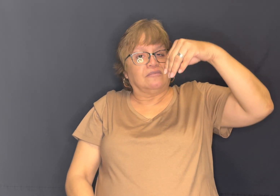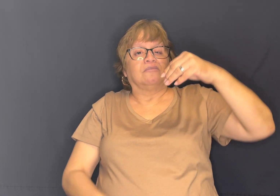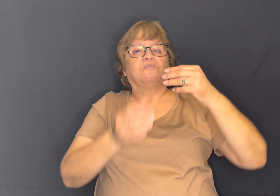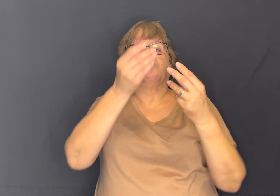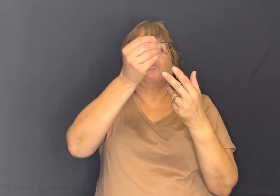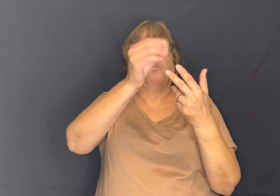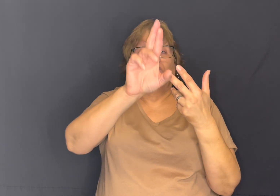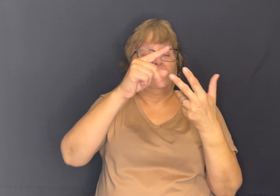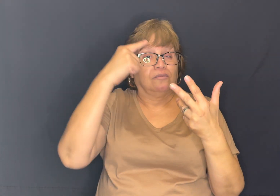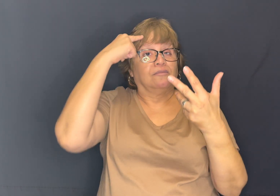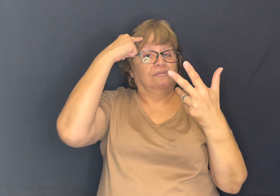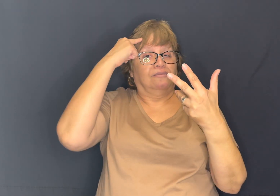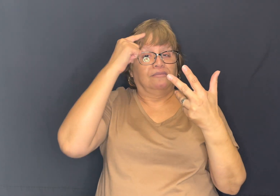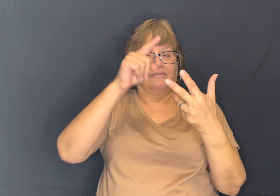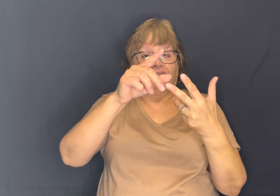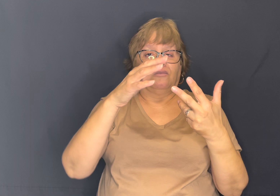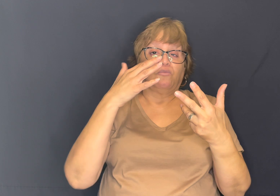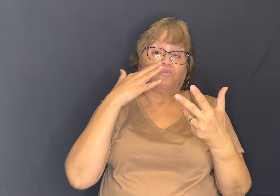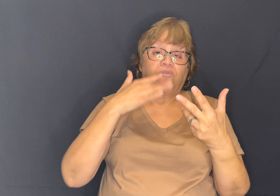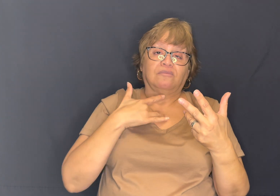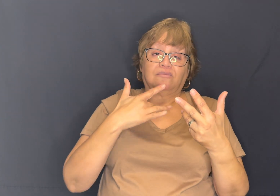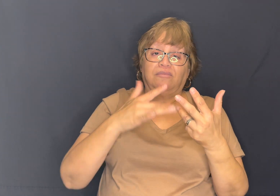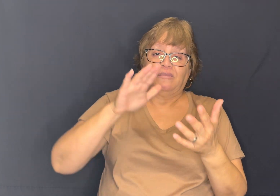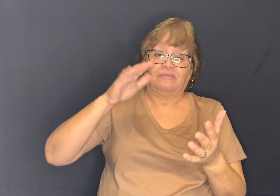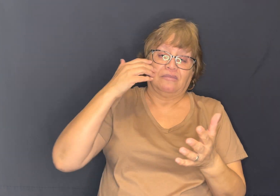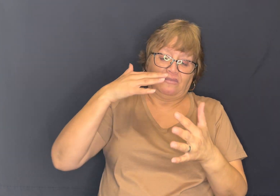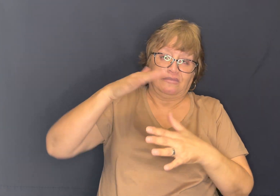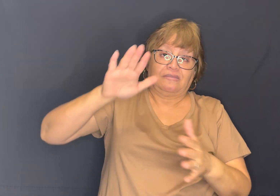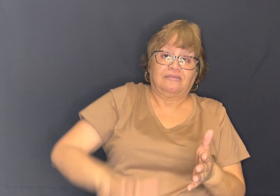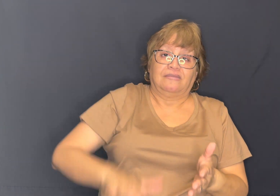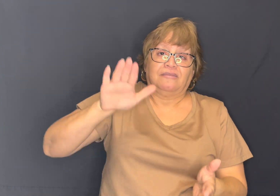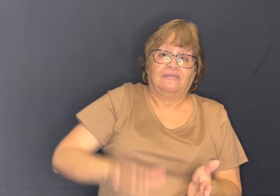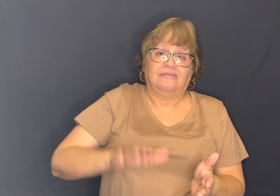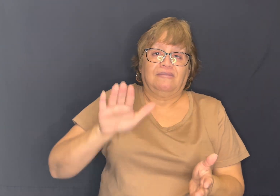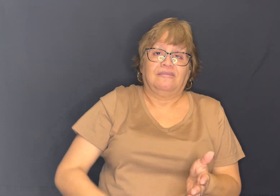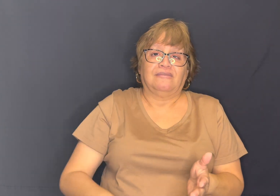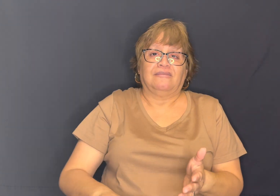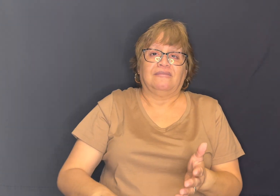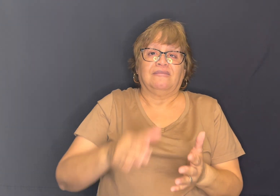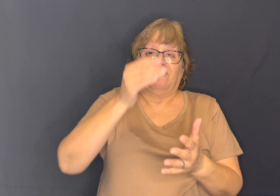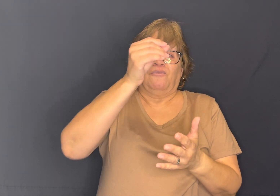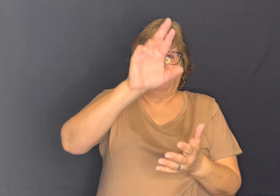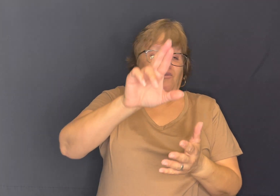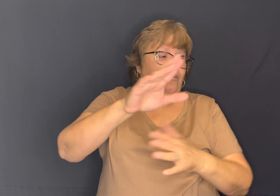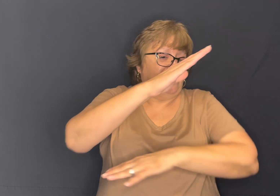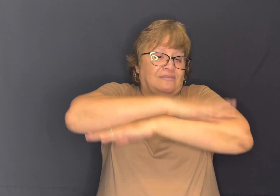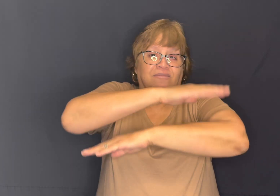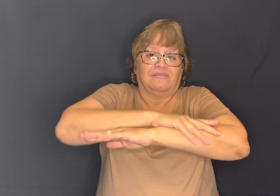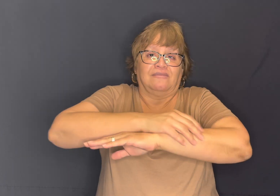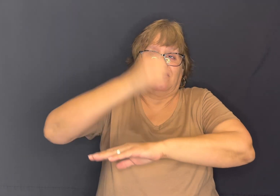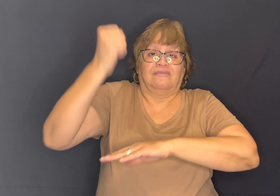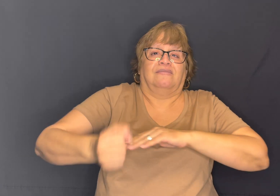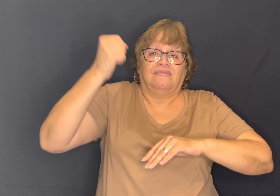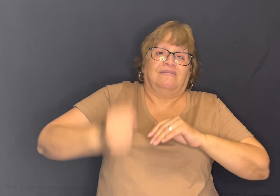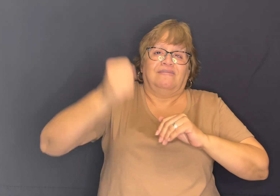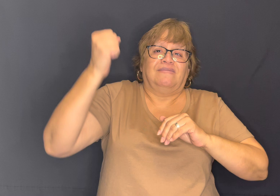once or twice. That can get somebody's attention. And we also tend to beat our hands on a